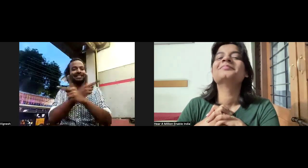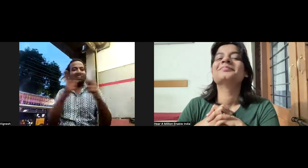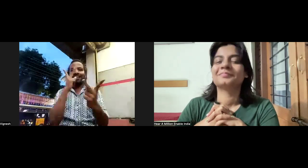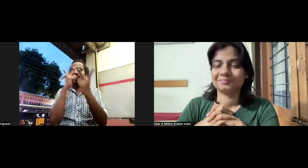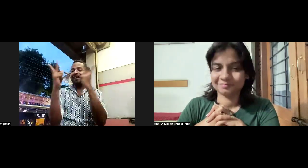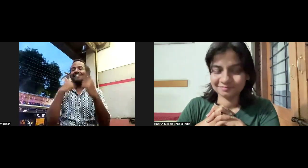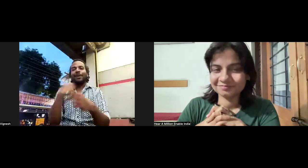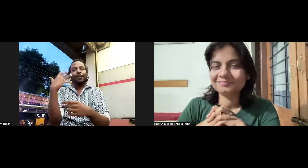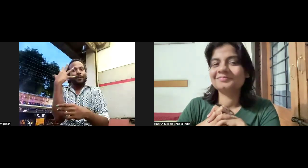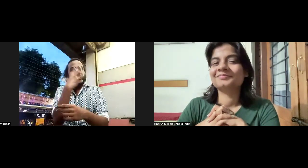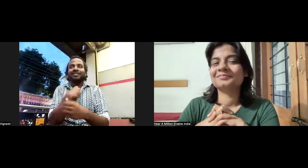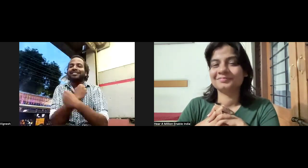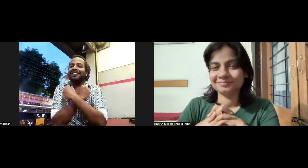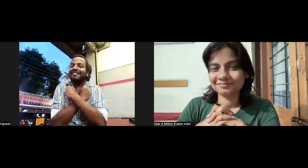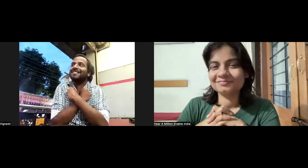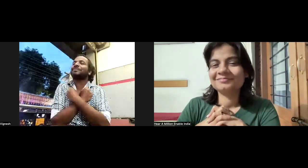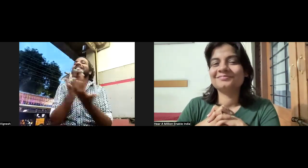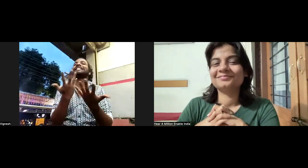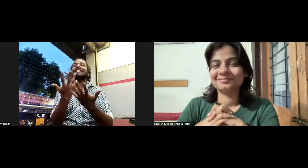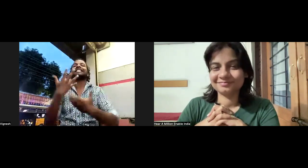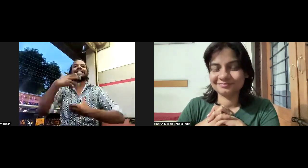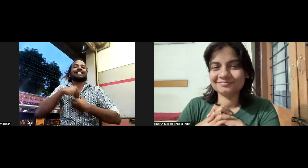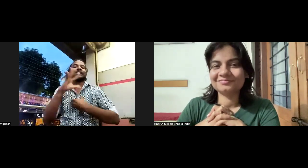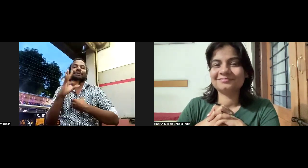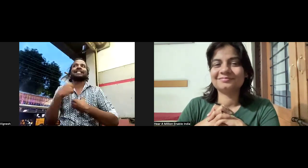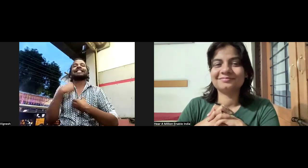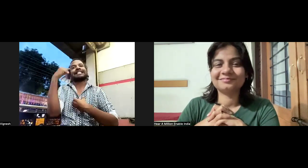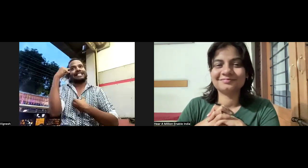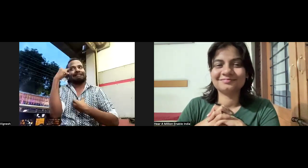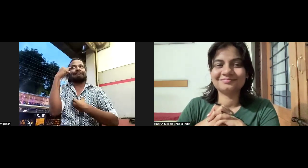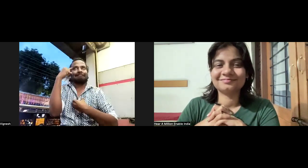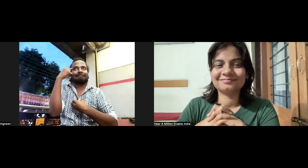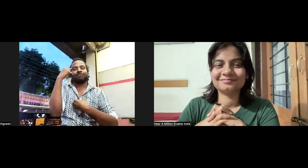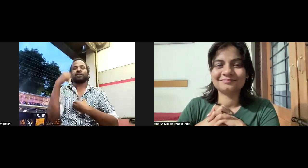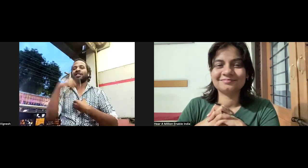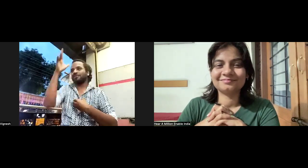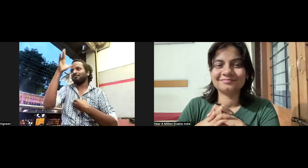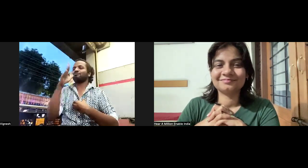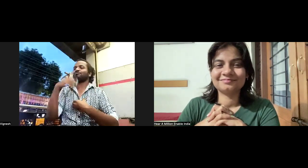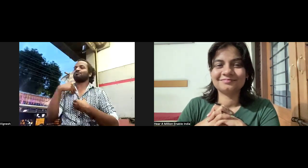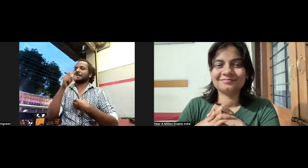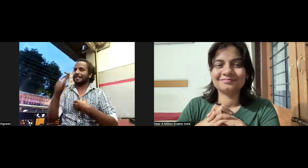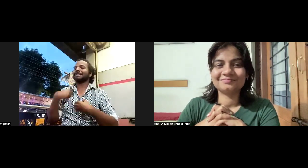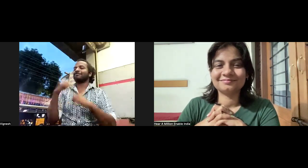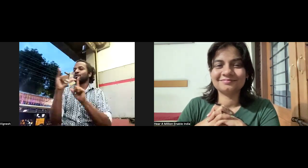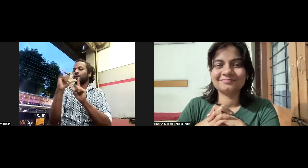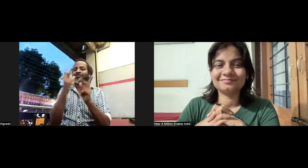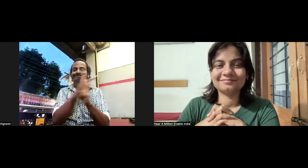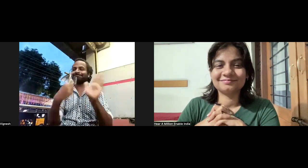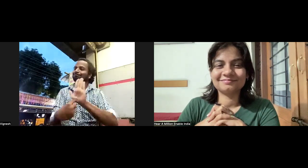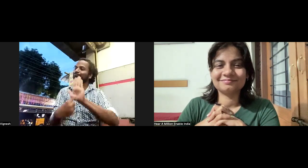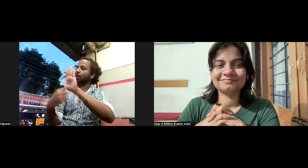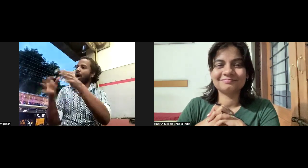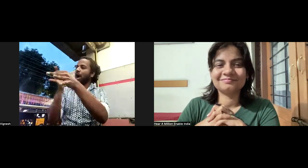support kids and youth. And I thought naturally I had skill, I was very good